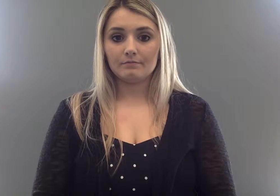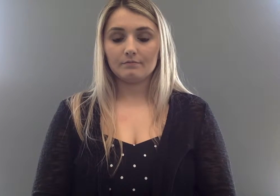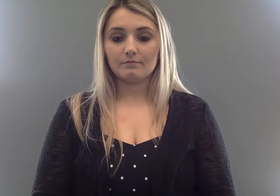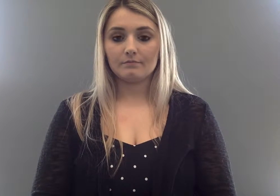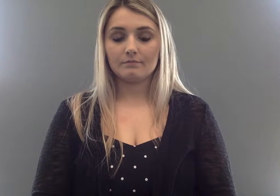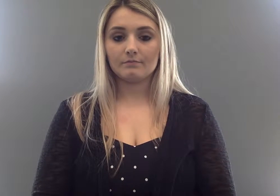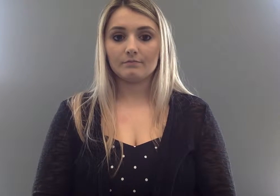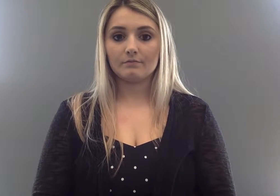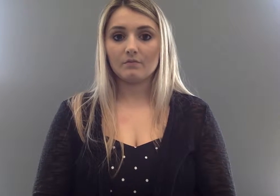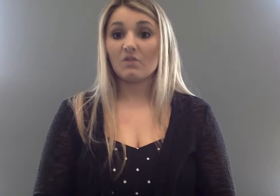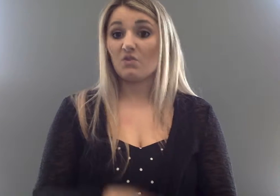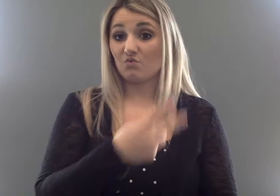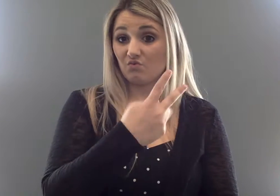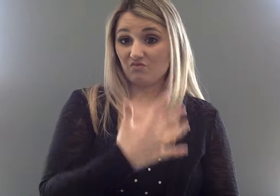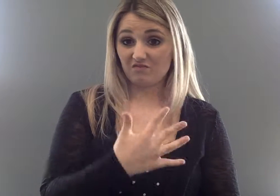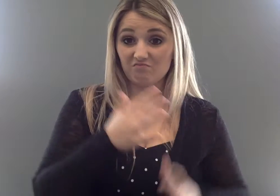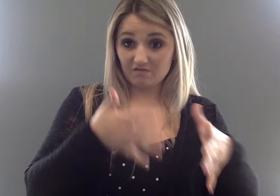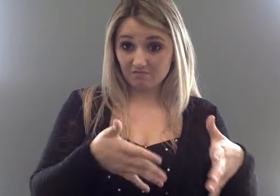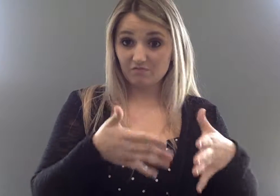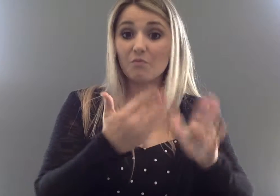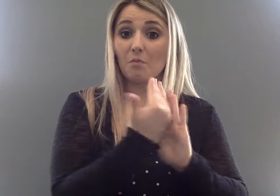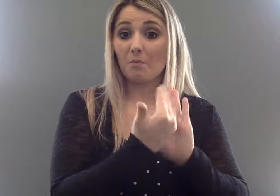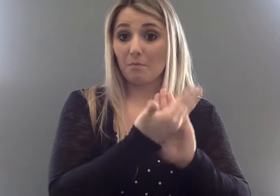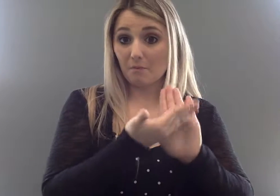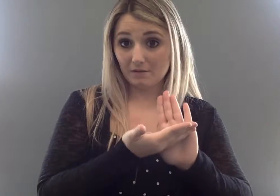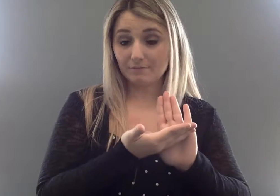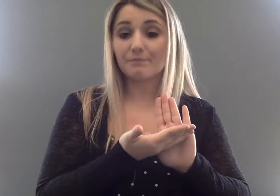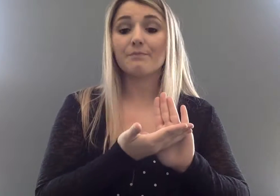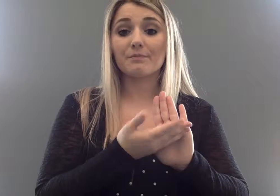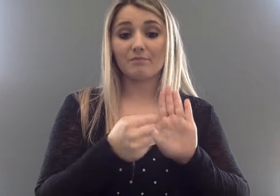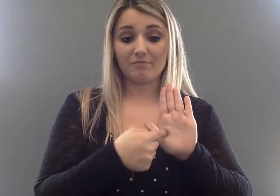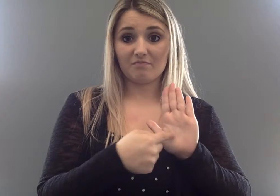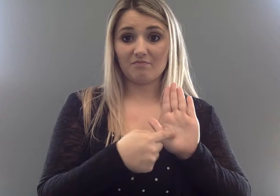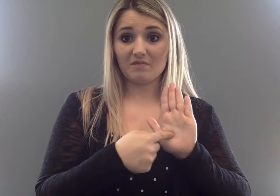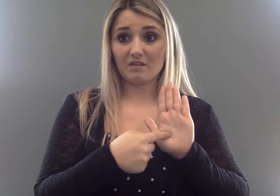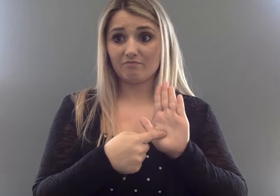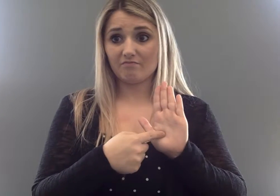The 2/5 that are remaining, they didn't know. They were undecided.